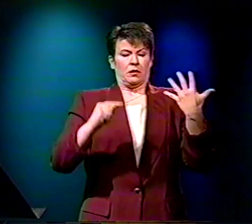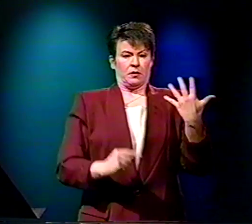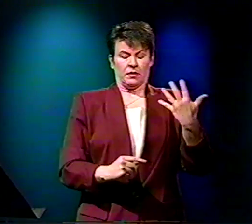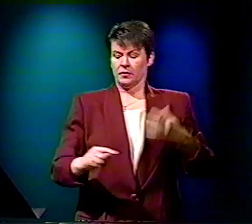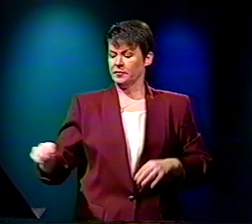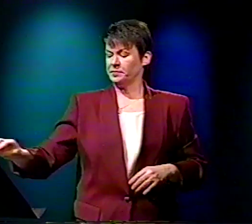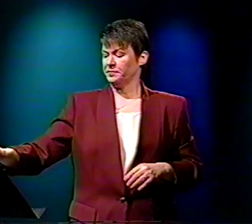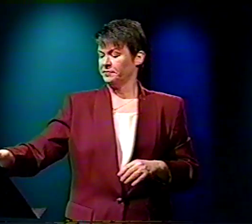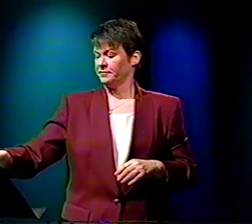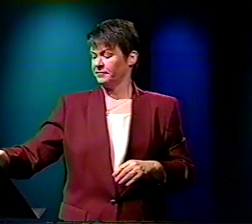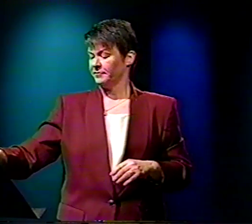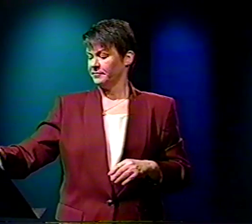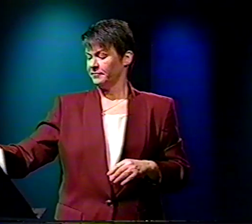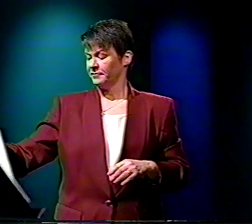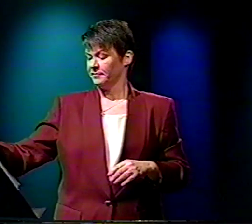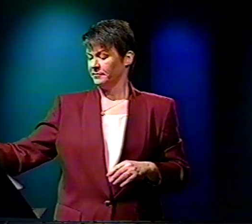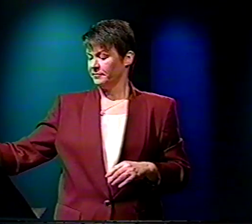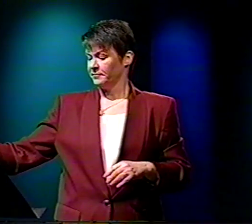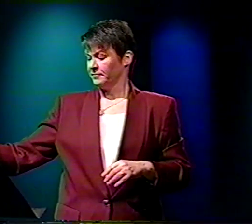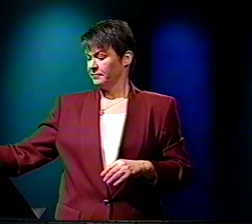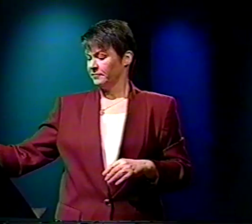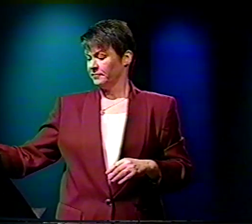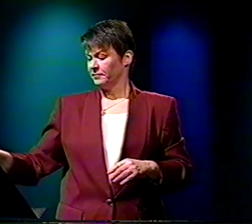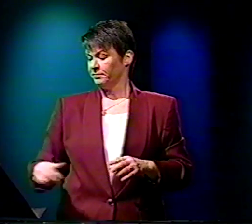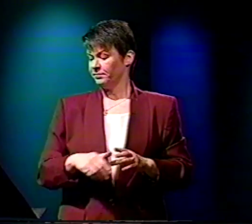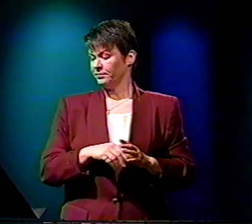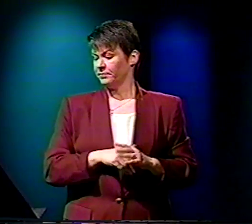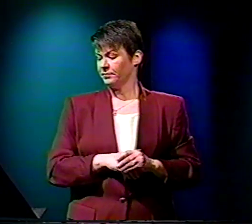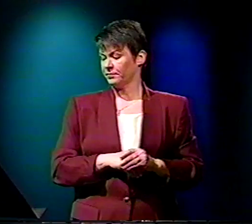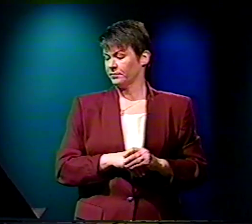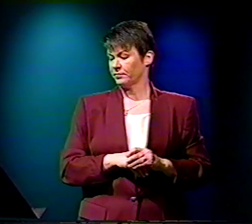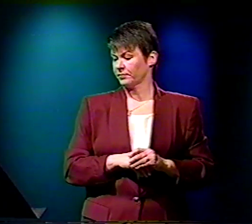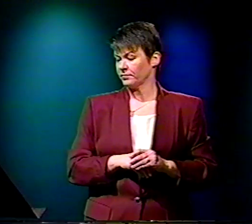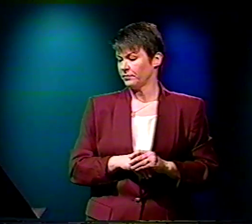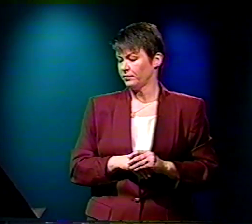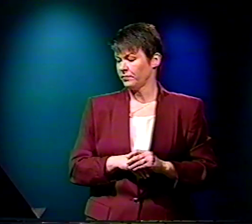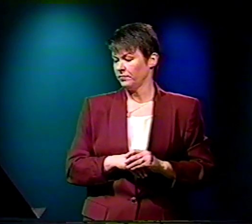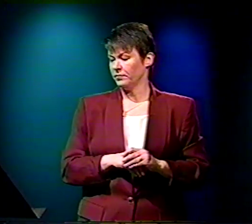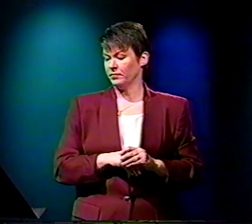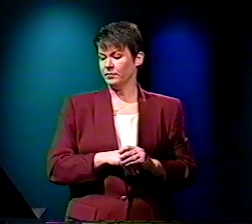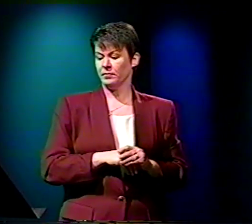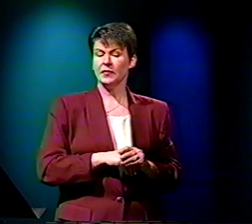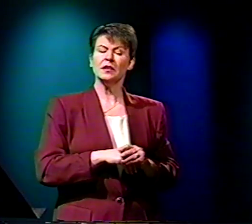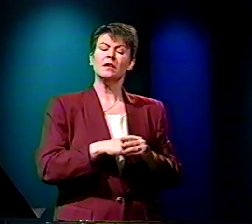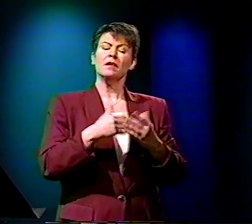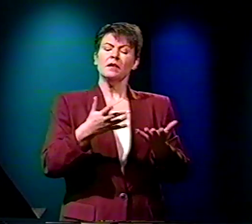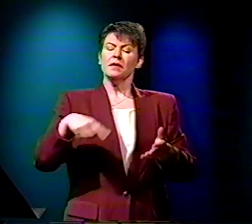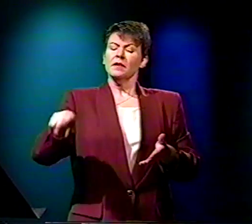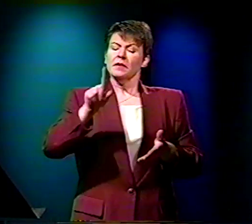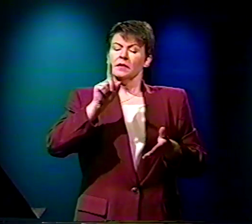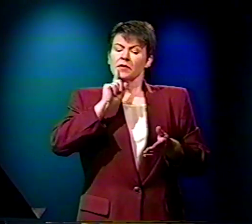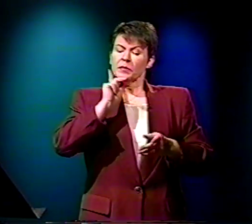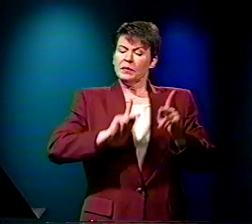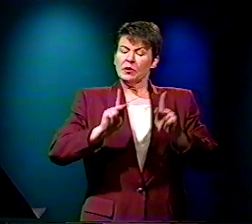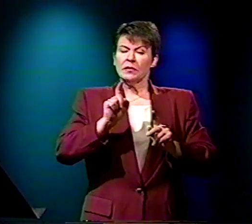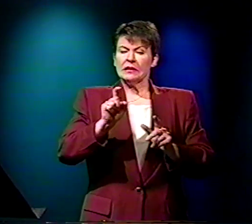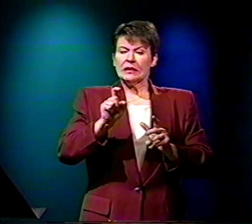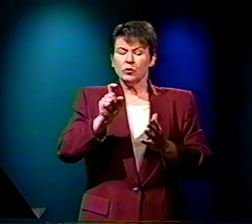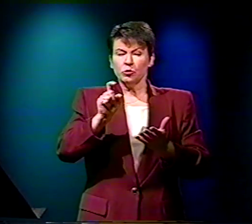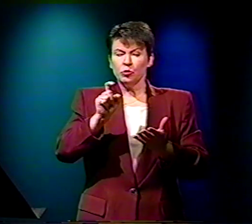be problems, or that the interpreter might even help them achieve the goals that they have for that particular communication.